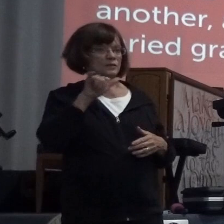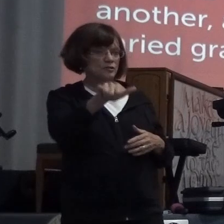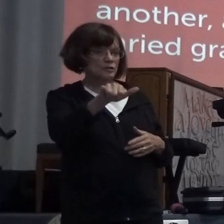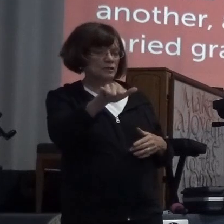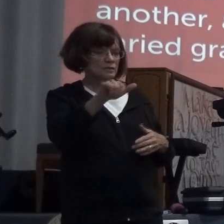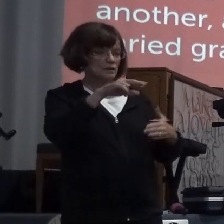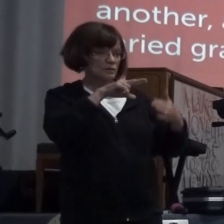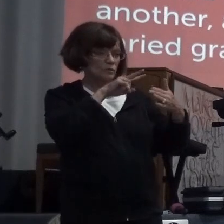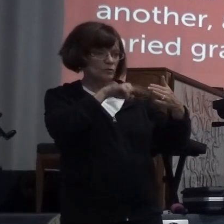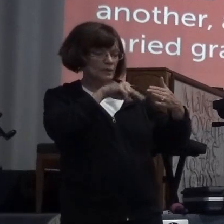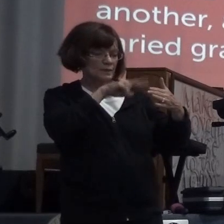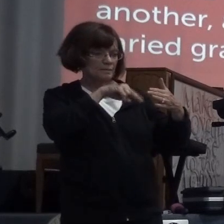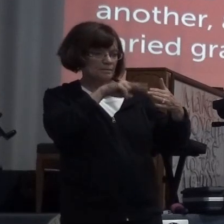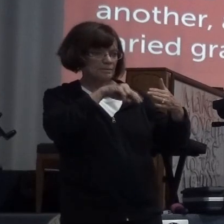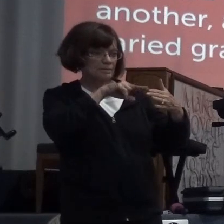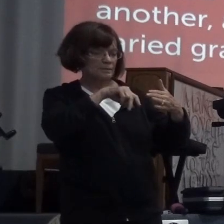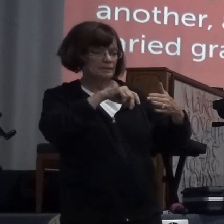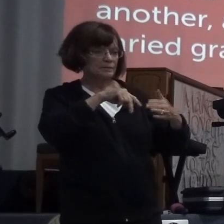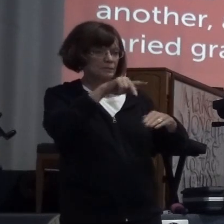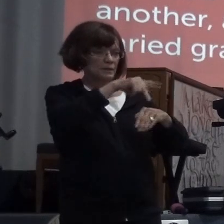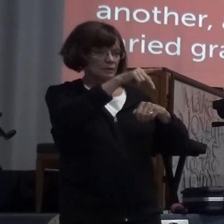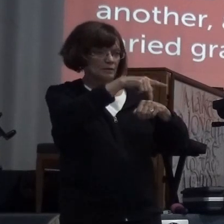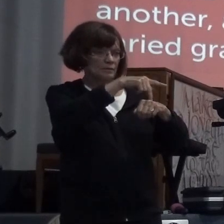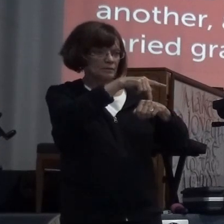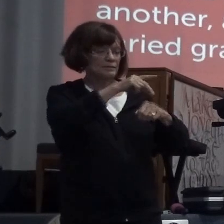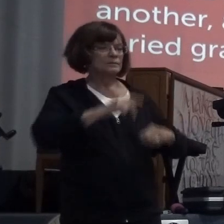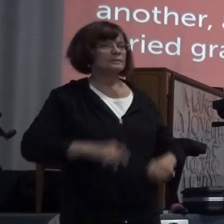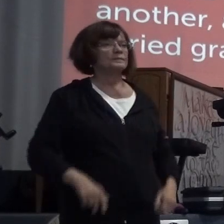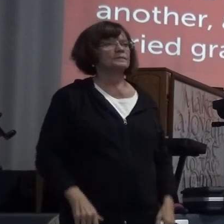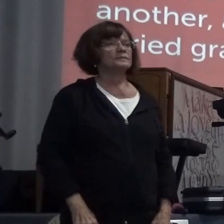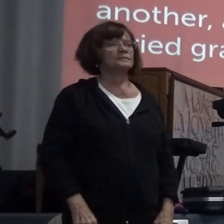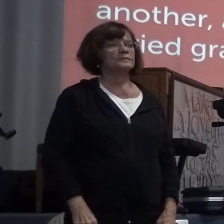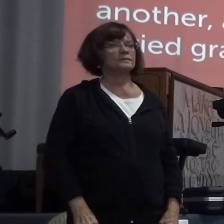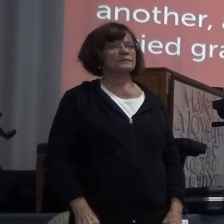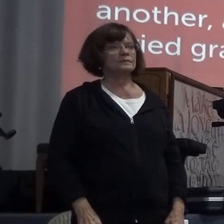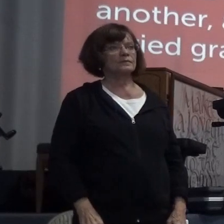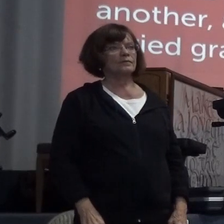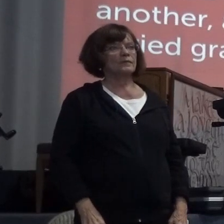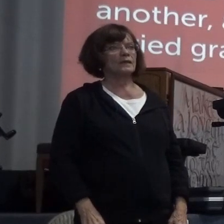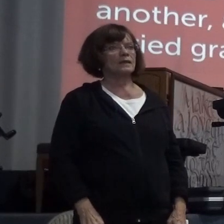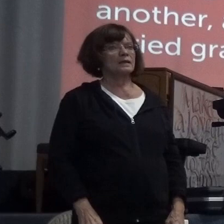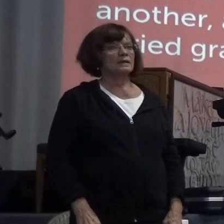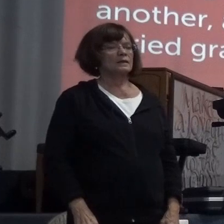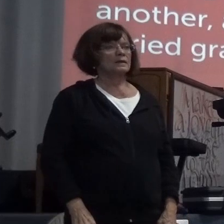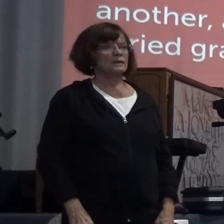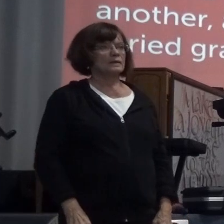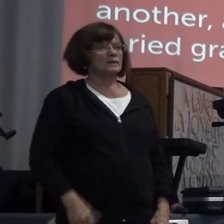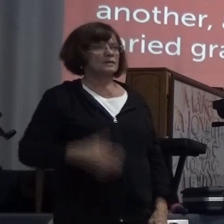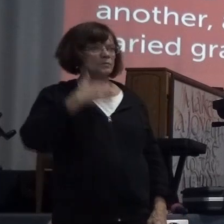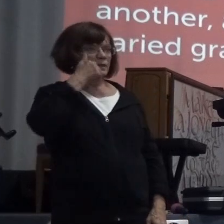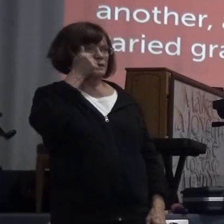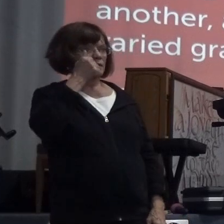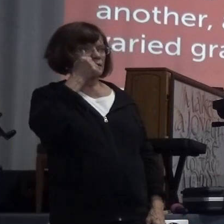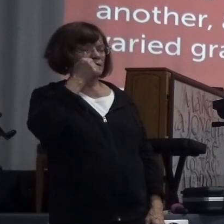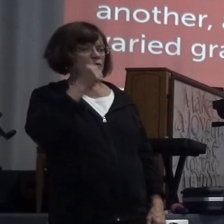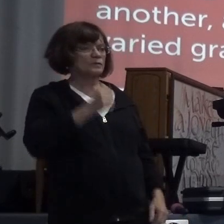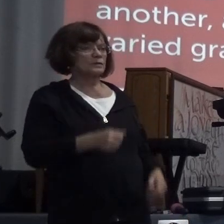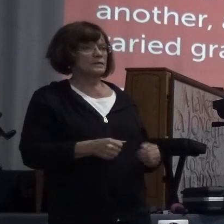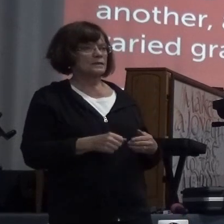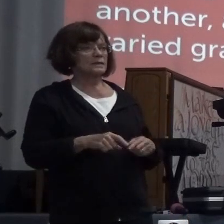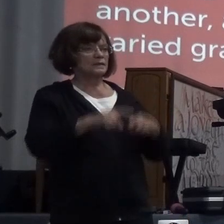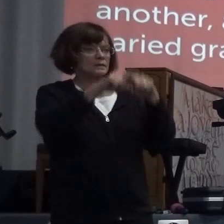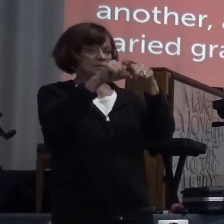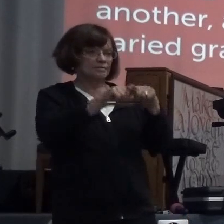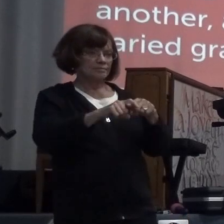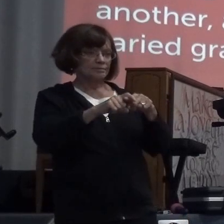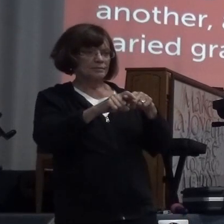things that I notice with the epistles is it's better to sit and read through